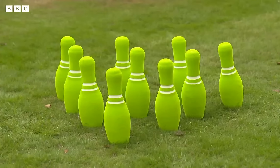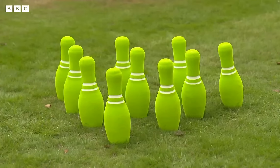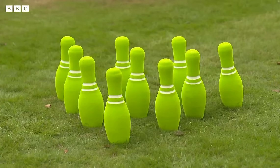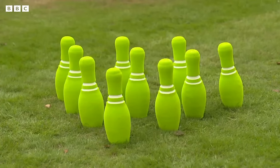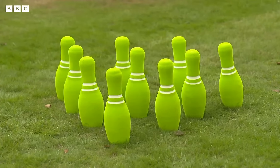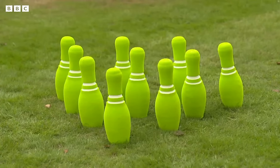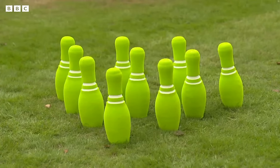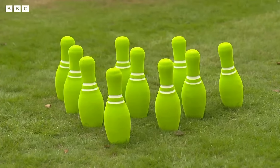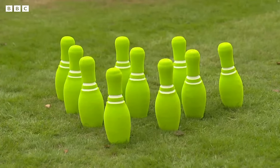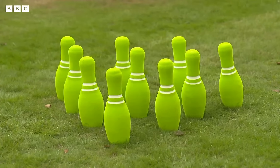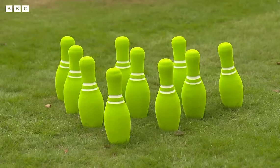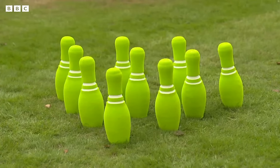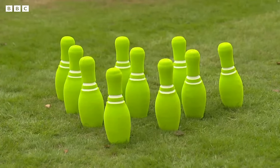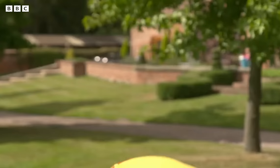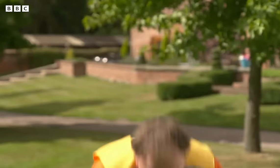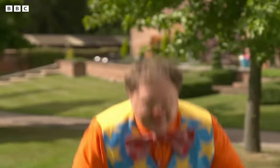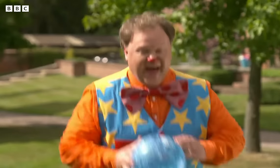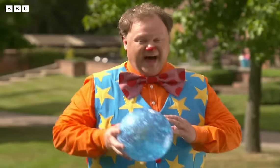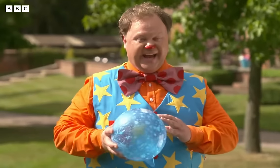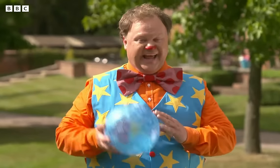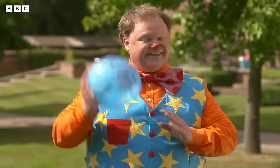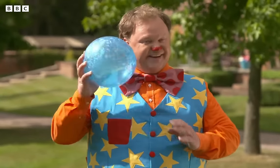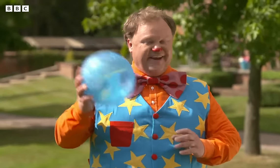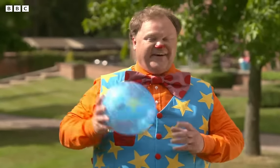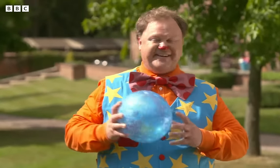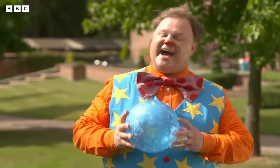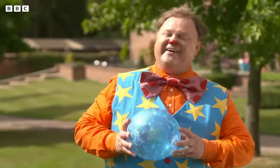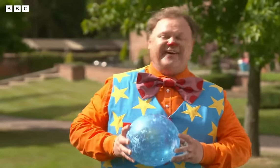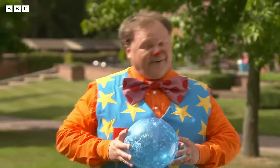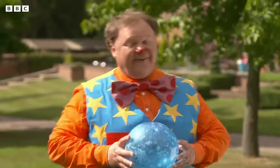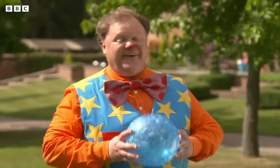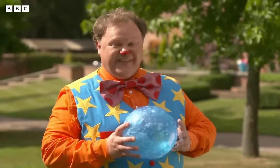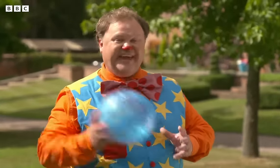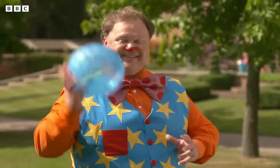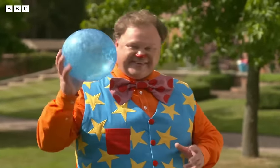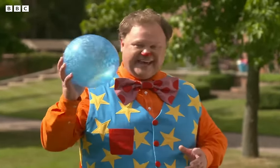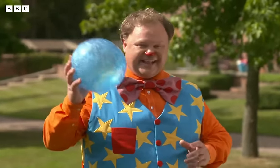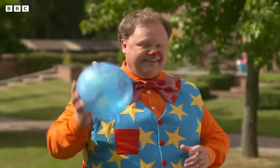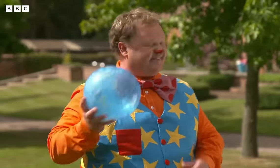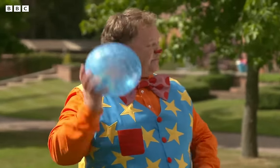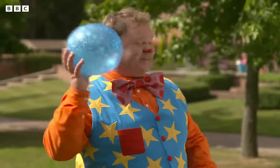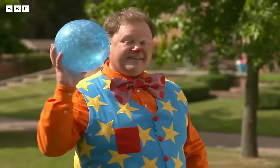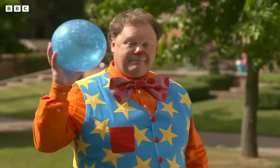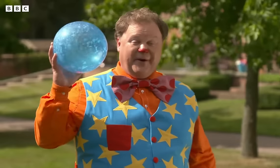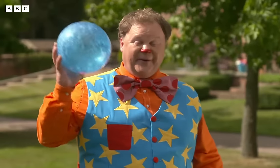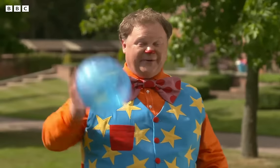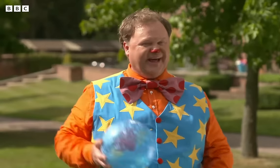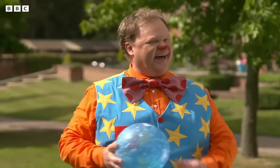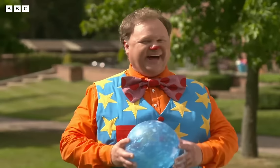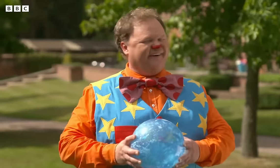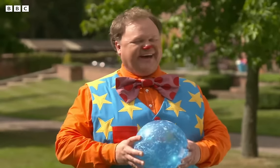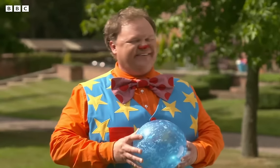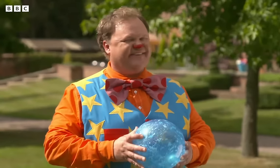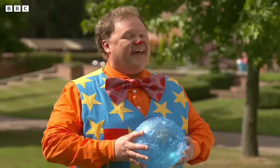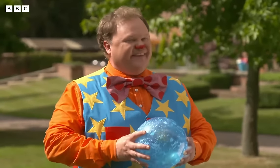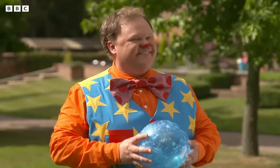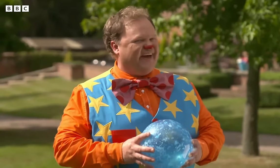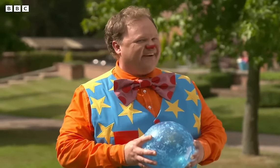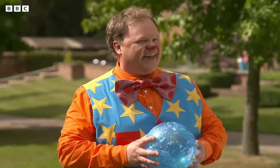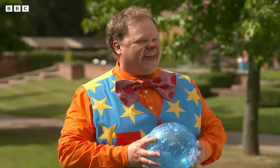Now, for this game, I need to knock down all these Skittles with this ball. It's very